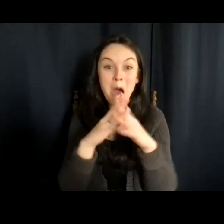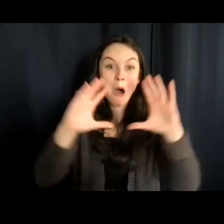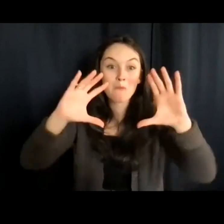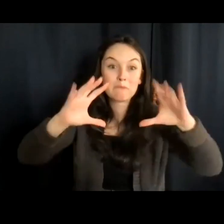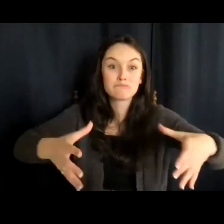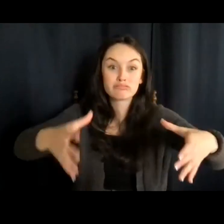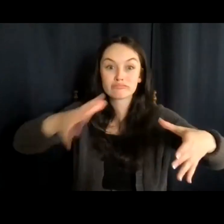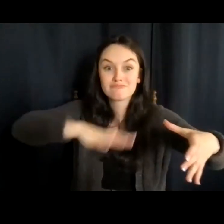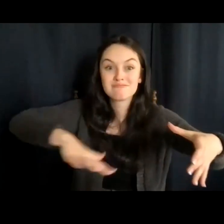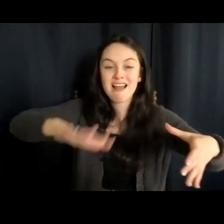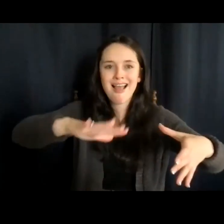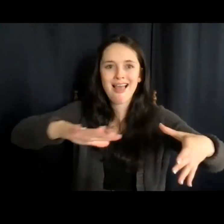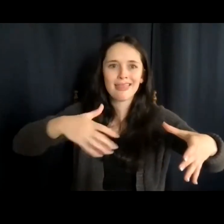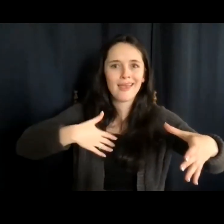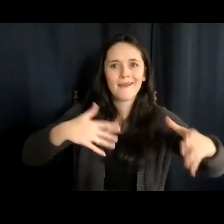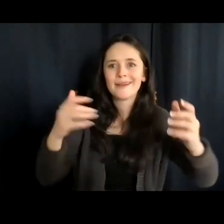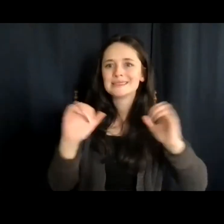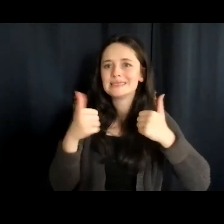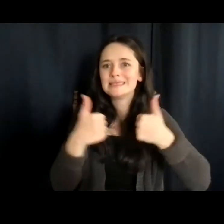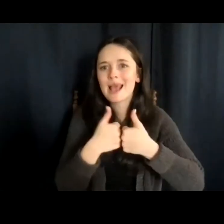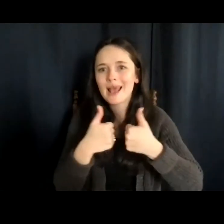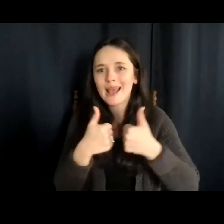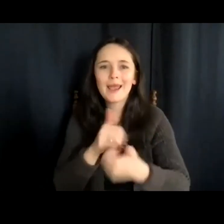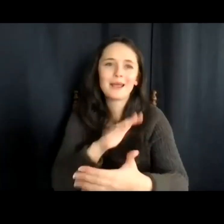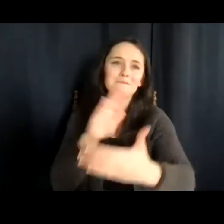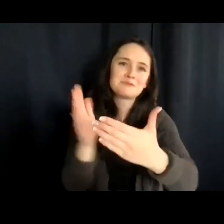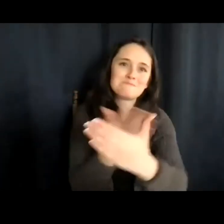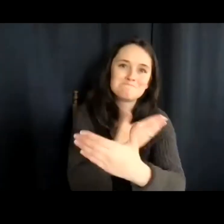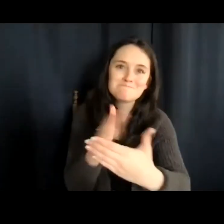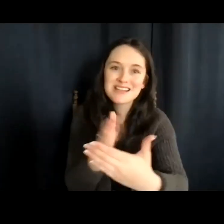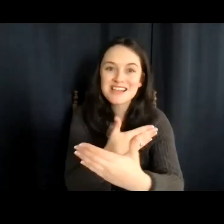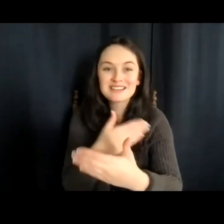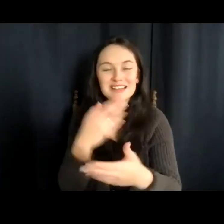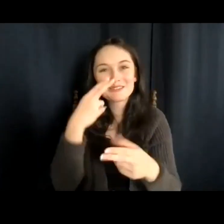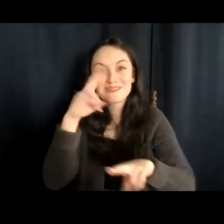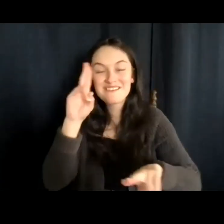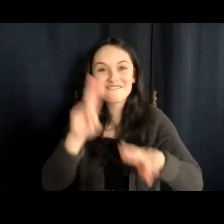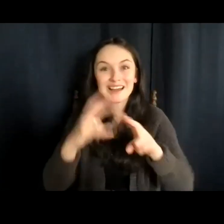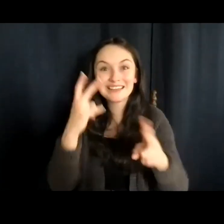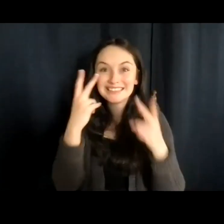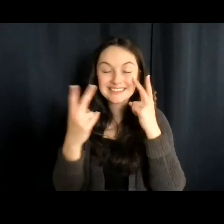there's concerts that get played there. So it'll be fun to explore that.